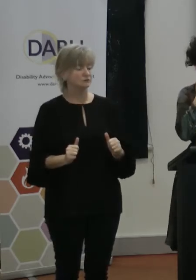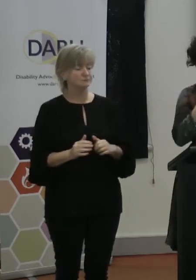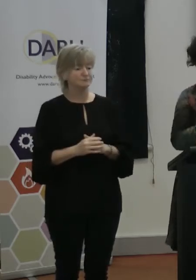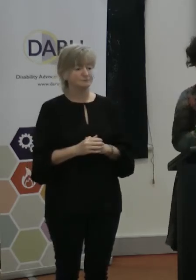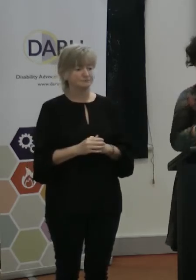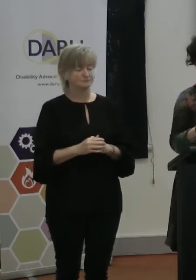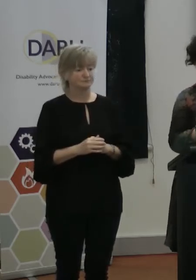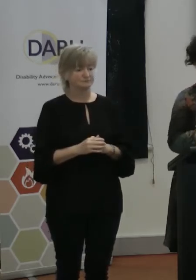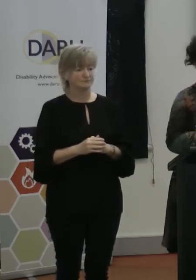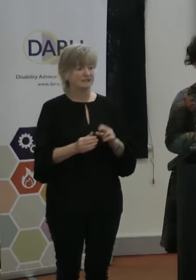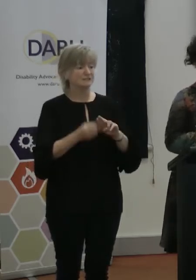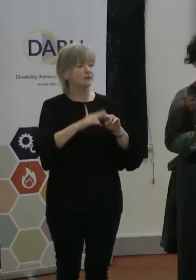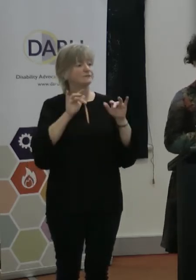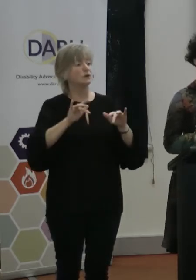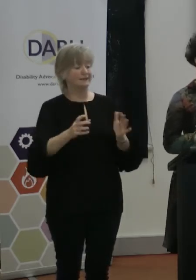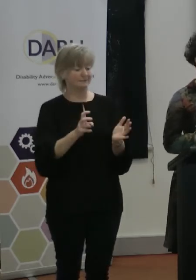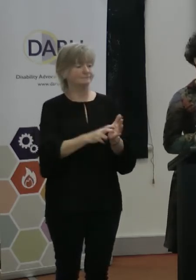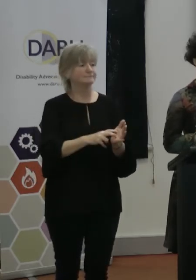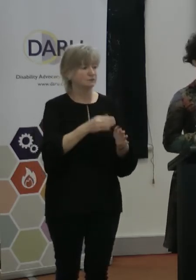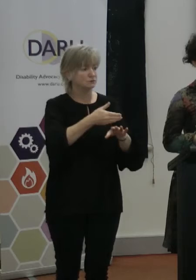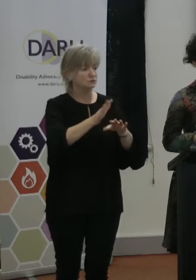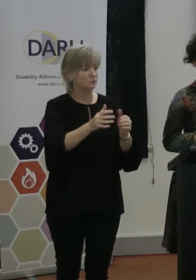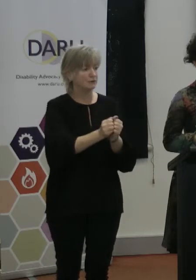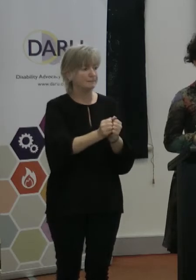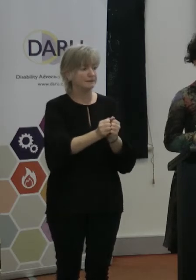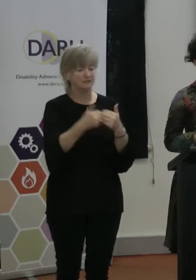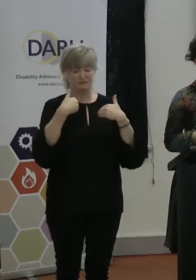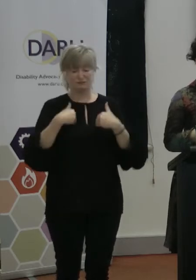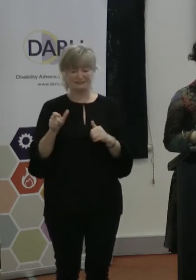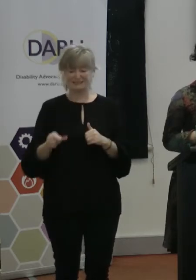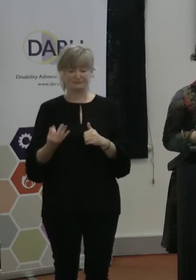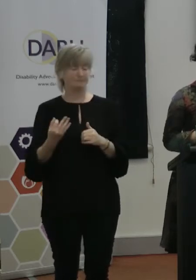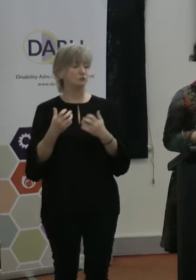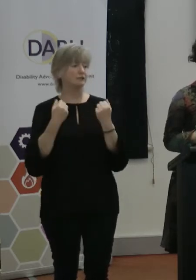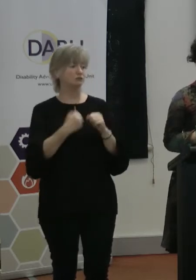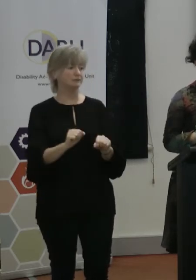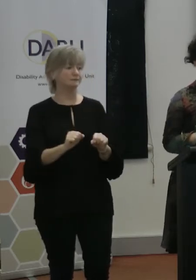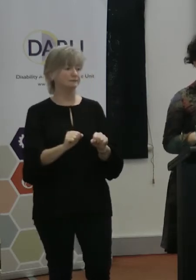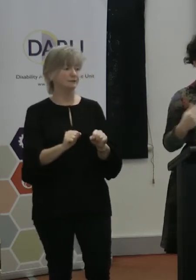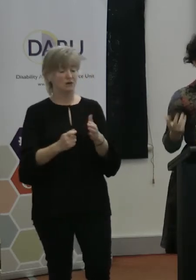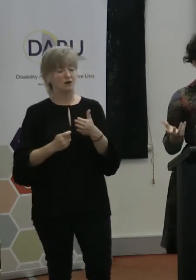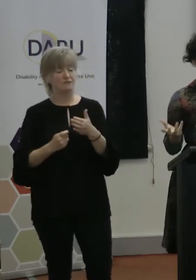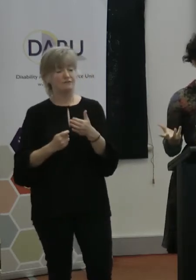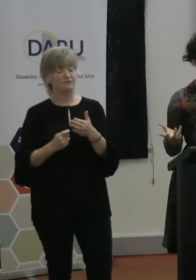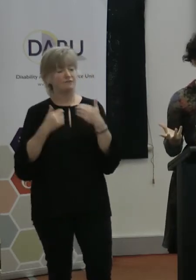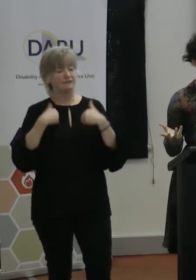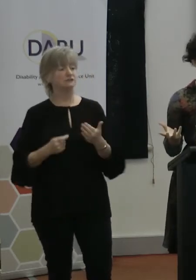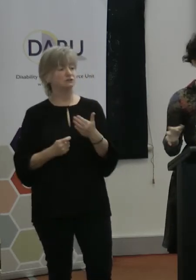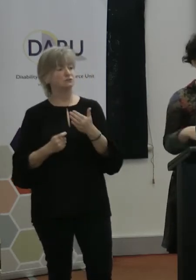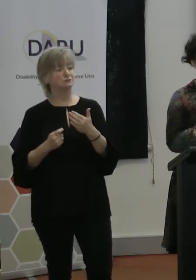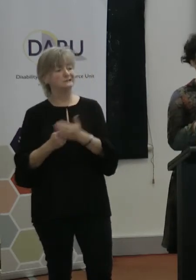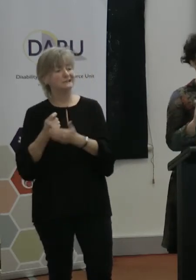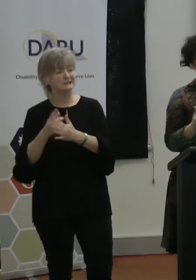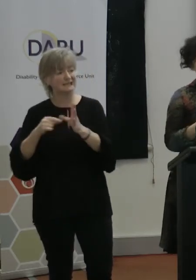if they haven't entered into a new agreement, the resident won't have the protection of the Residential Tenancies Act or the Disability